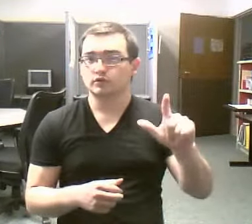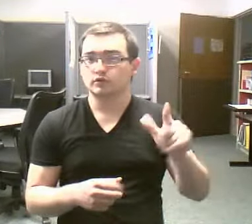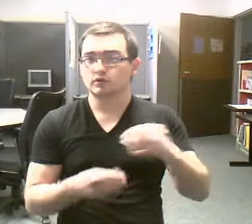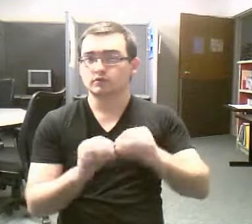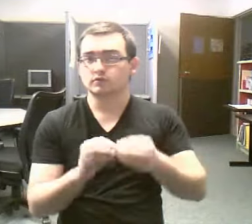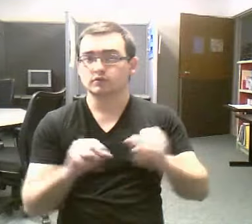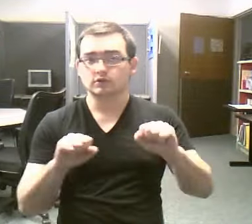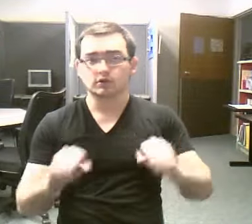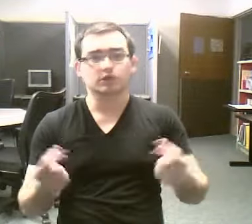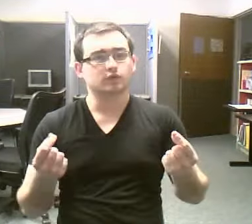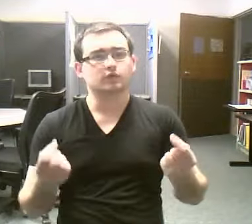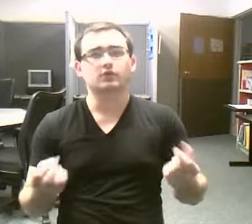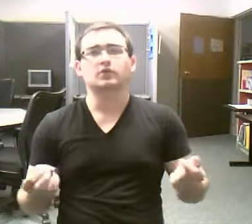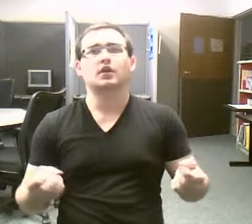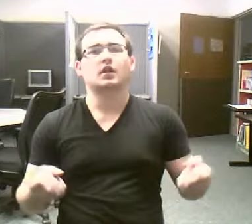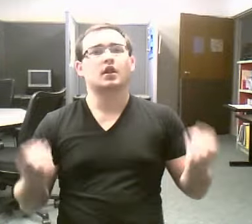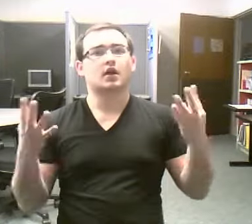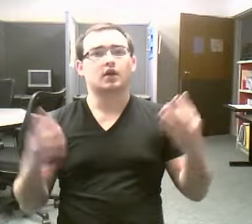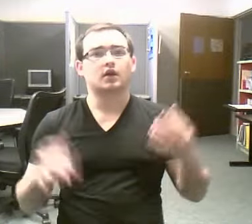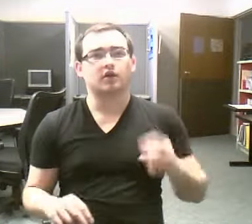as decimals, fractions,